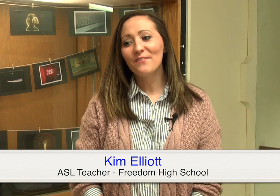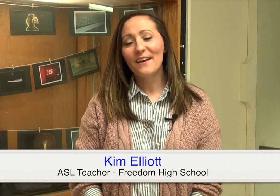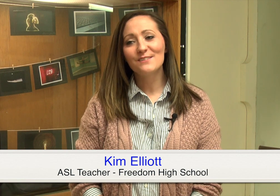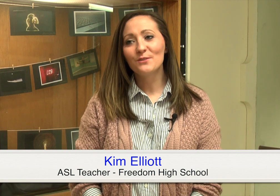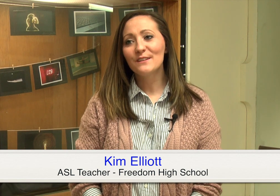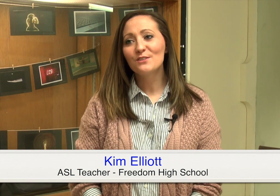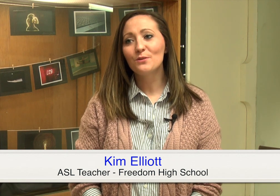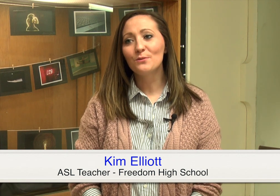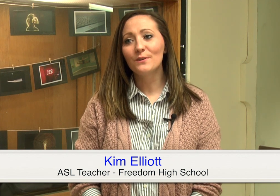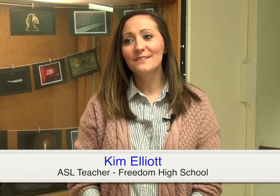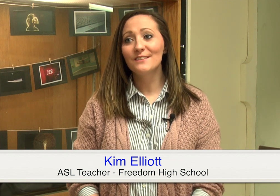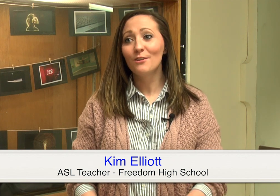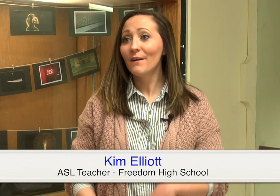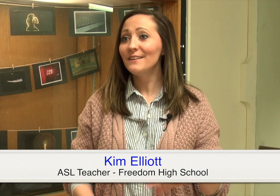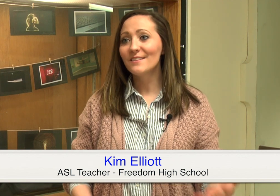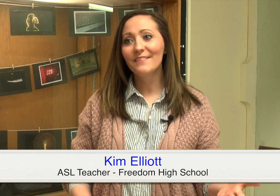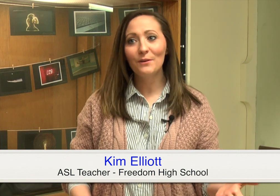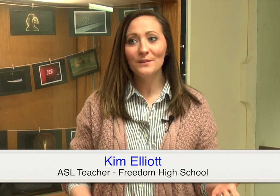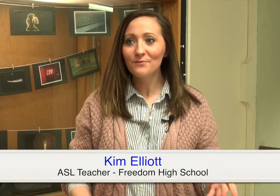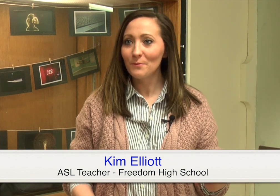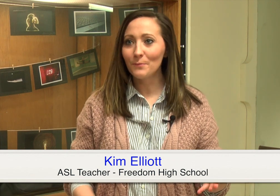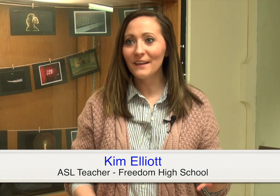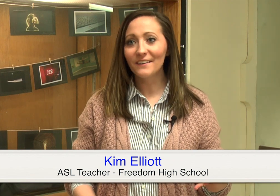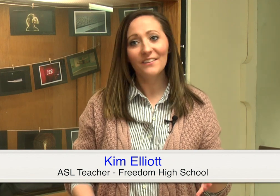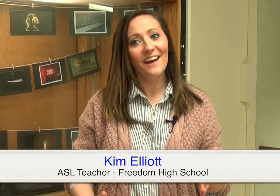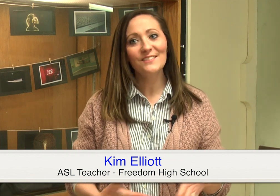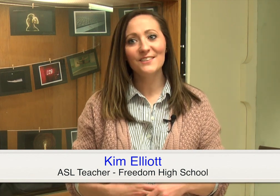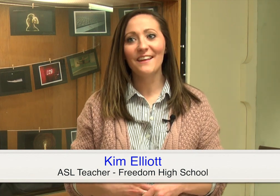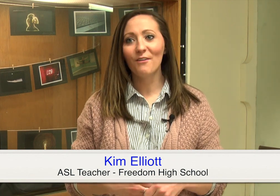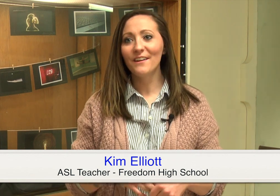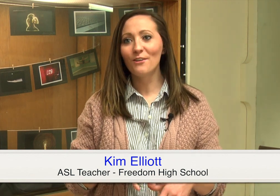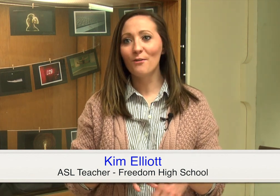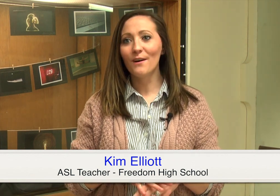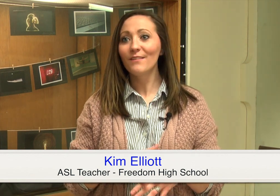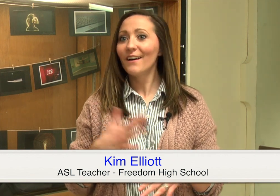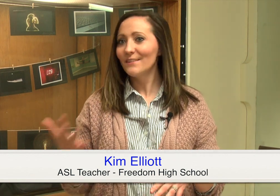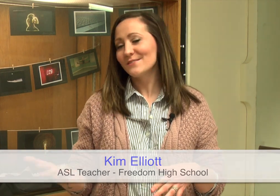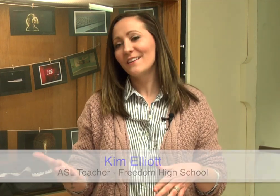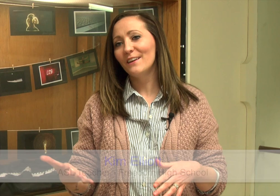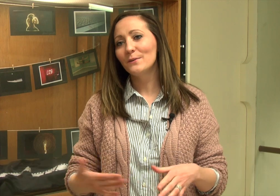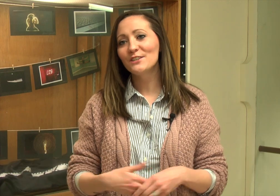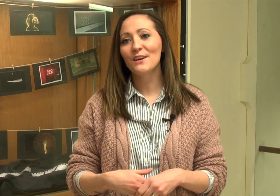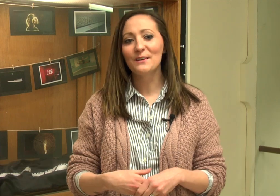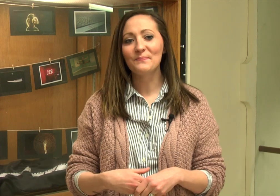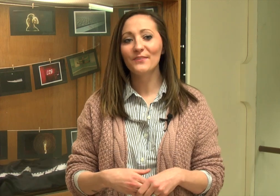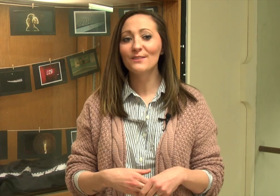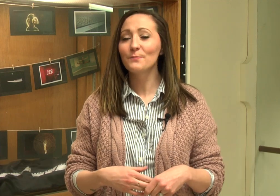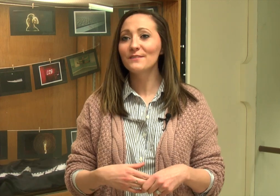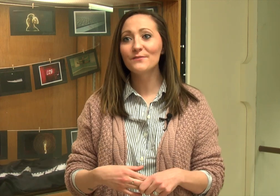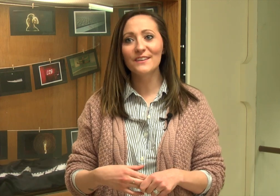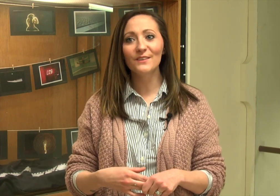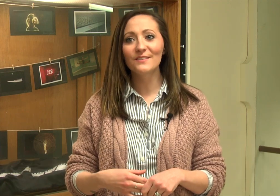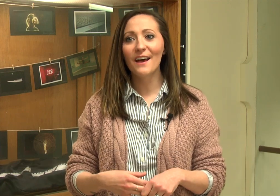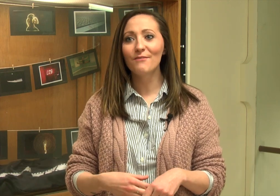I've had students who didn't know any sign language from the beginning class to now they know a lot of sign language their expressive skills have